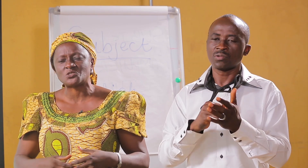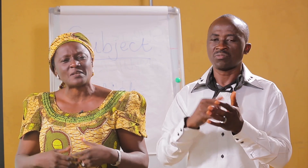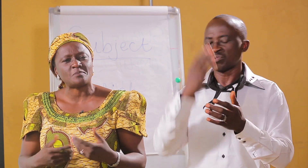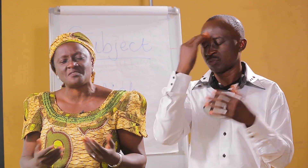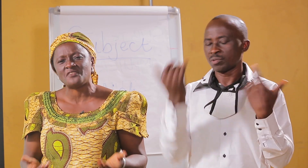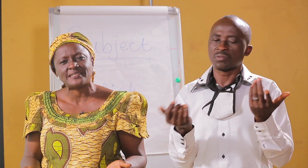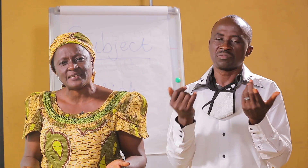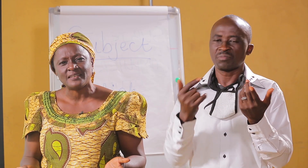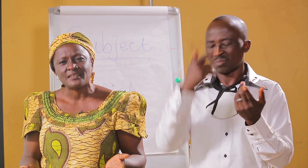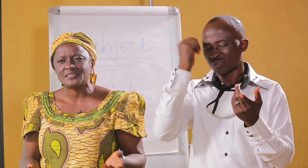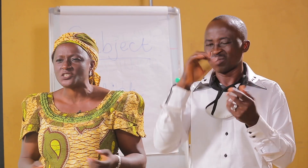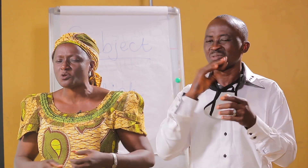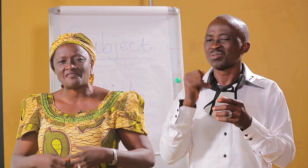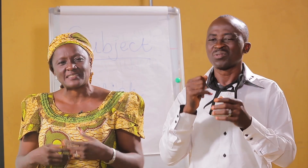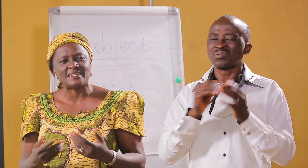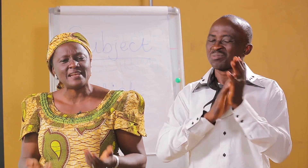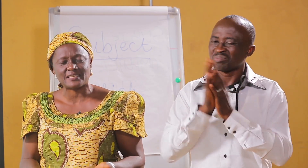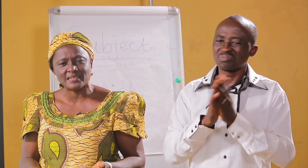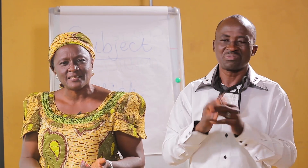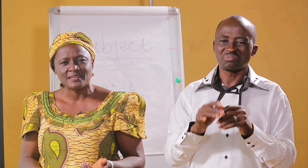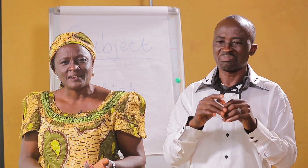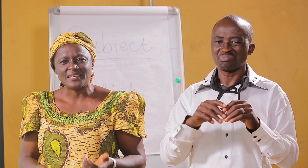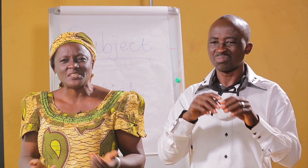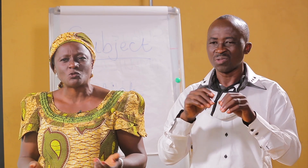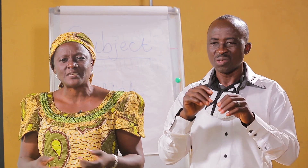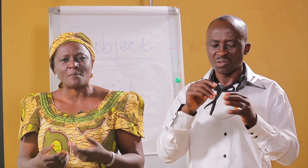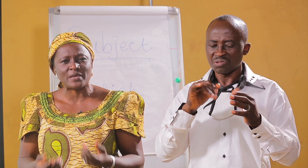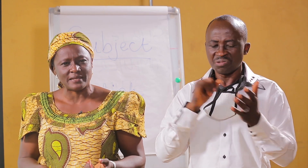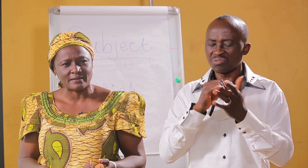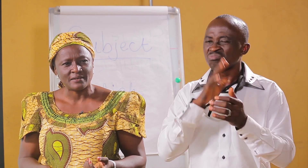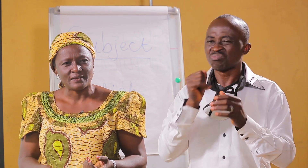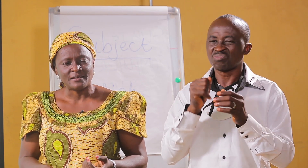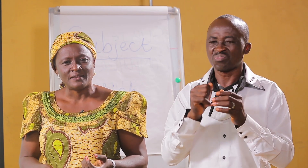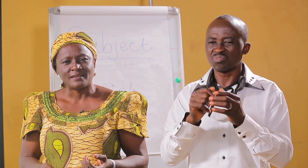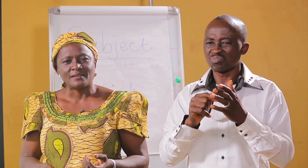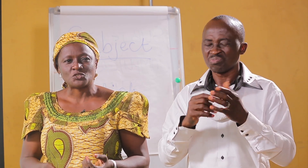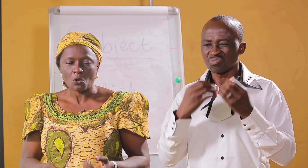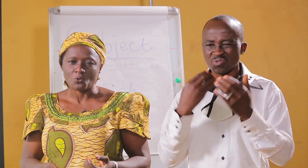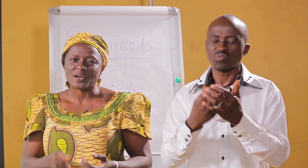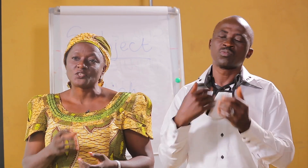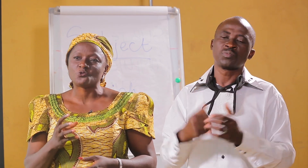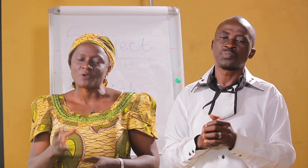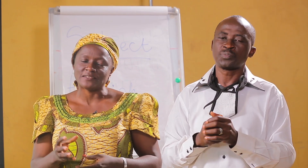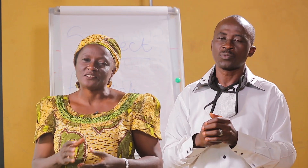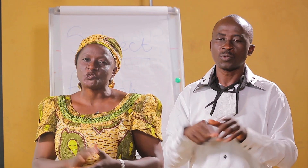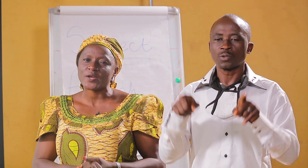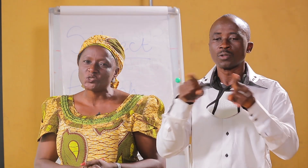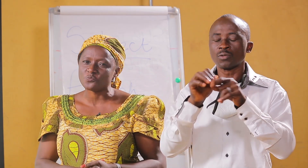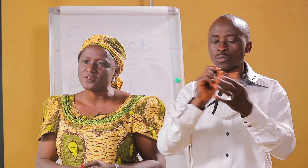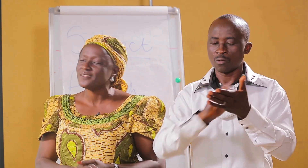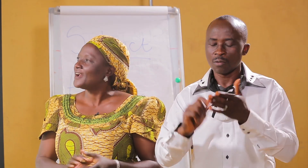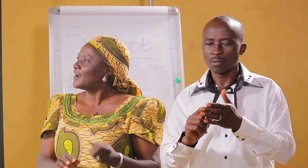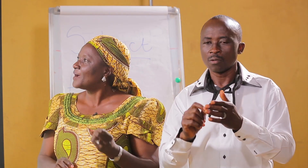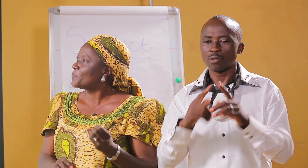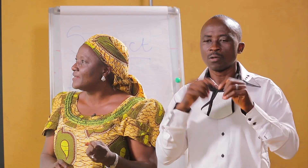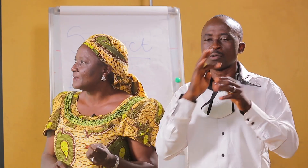Because it is not captivating, it is not fascinating, it is not appealing. So, as you write, try to